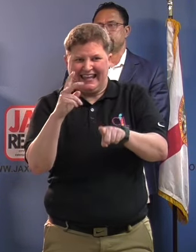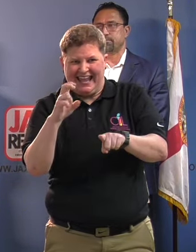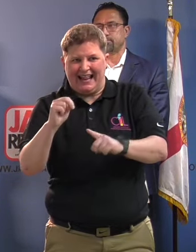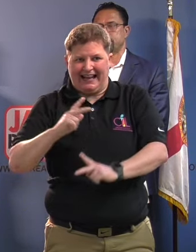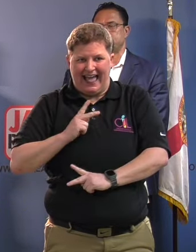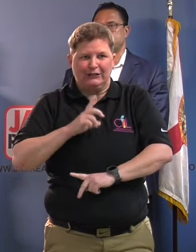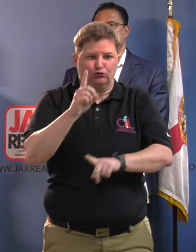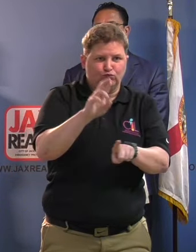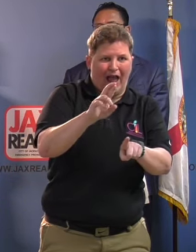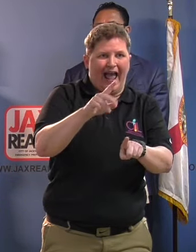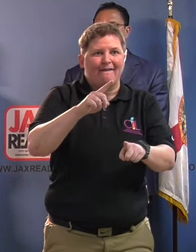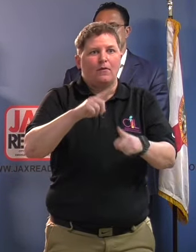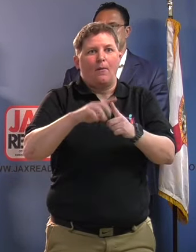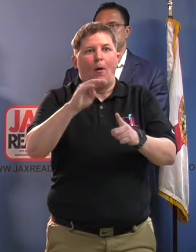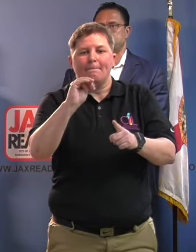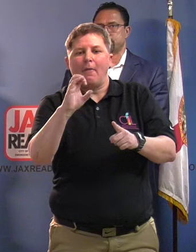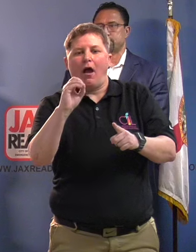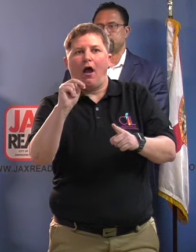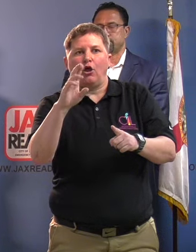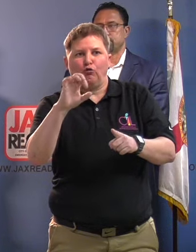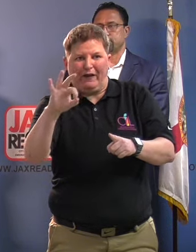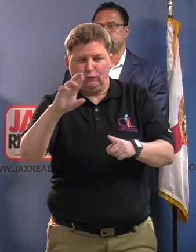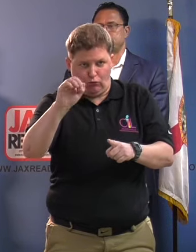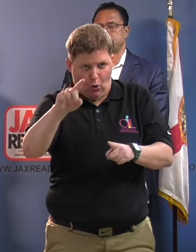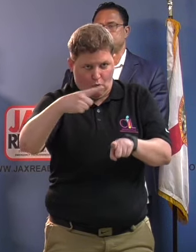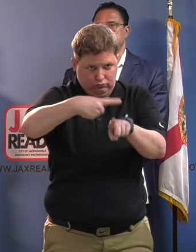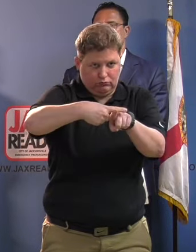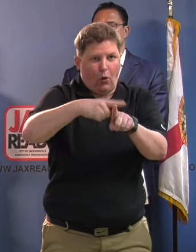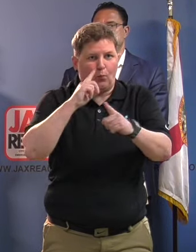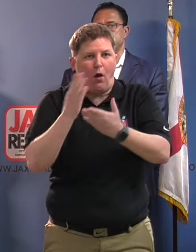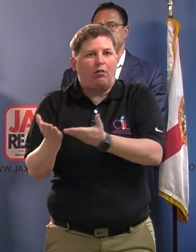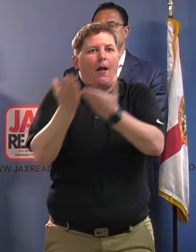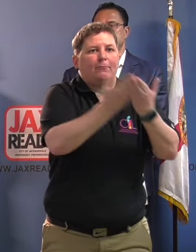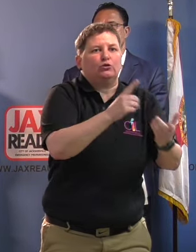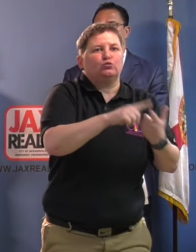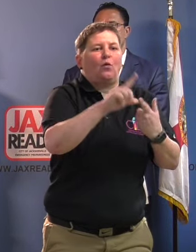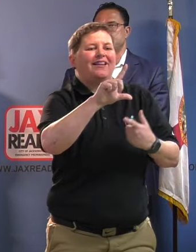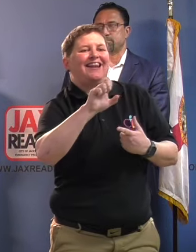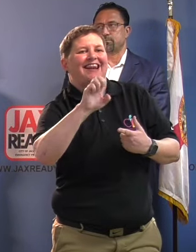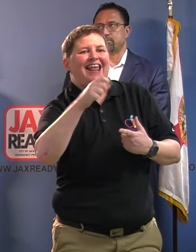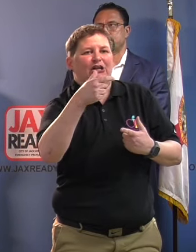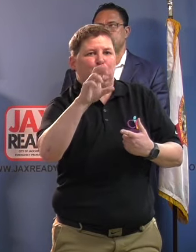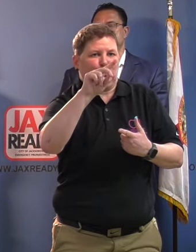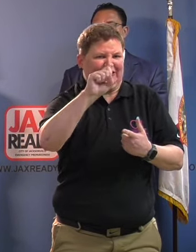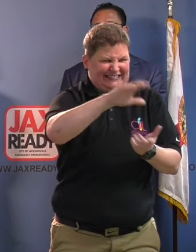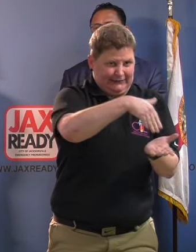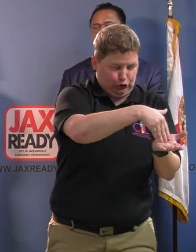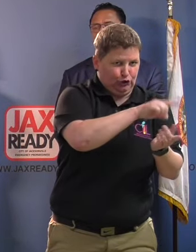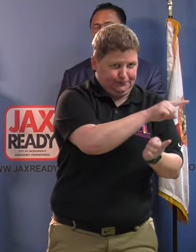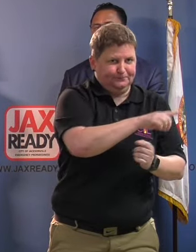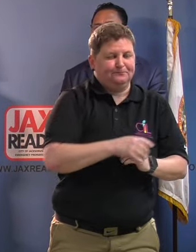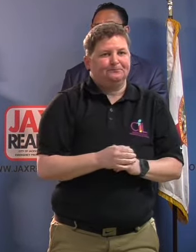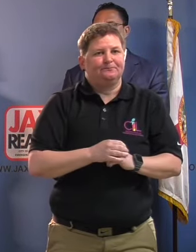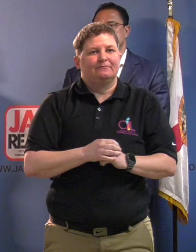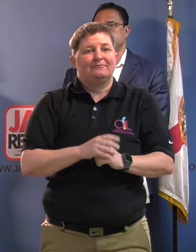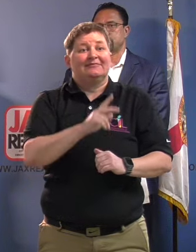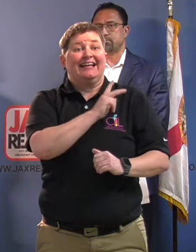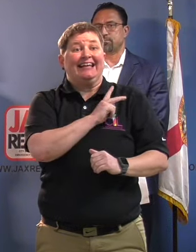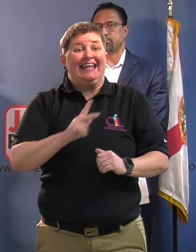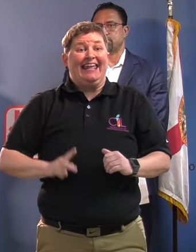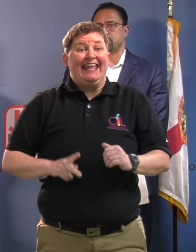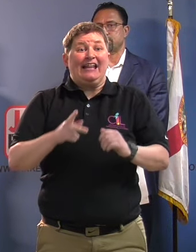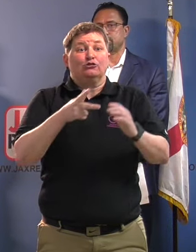be transferred to the Legend Center from there, where they can ride out the storm. The Kings Avenue garage is going to be open to the